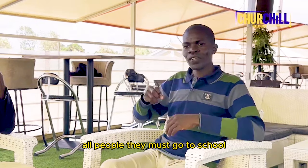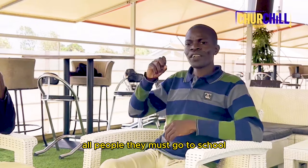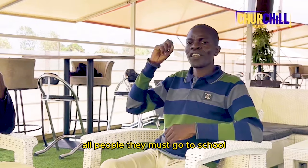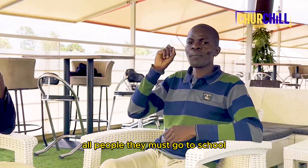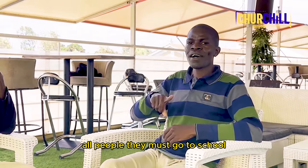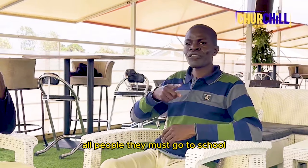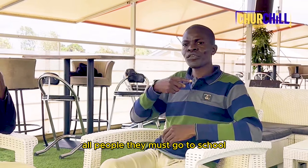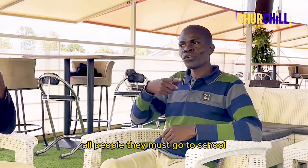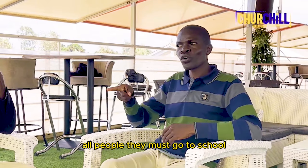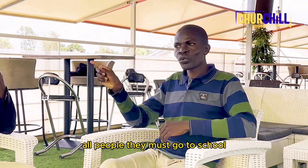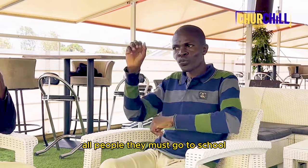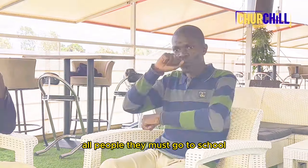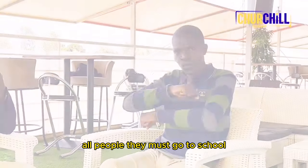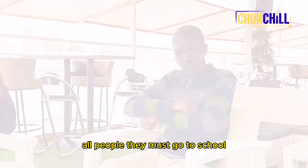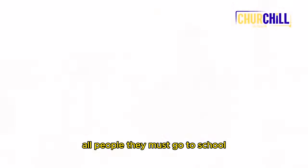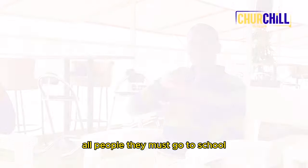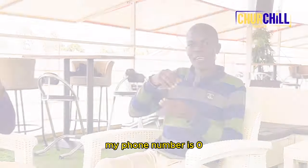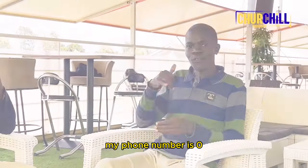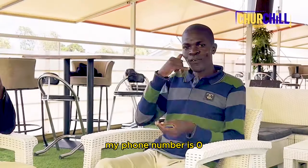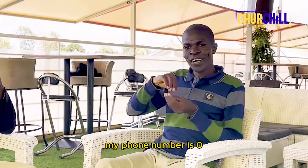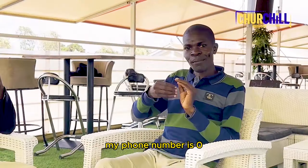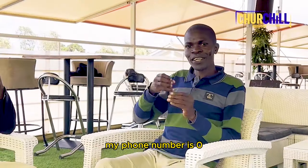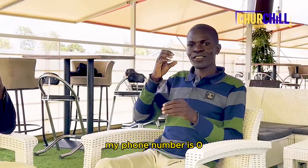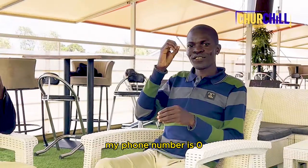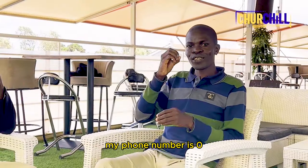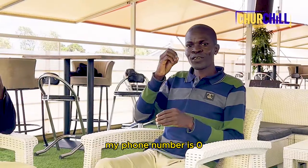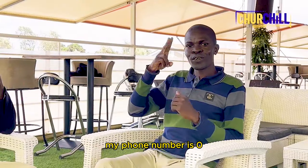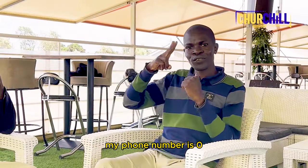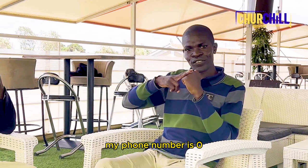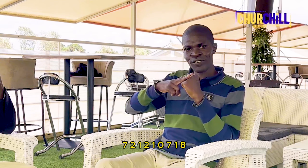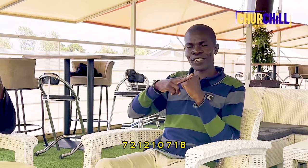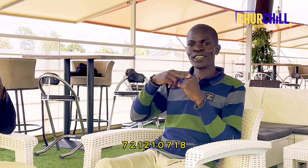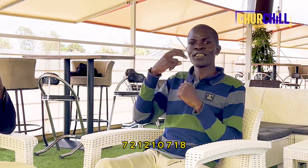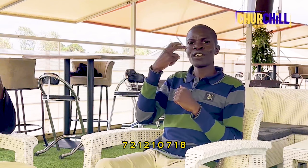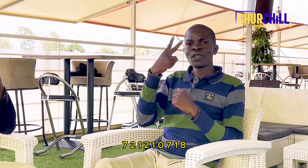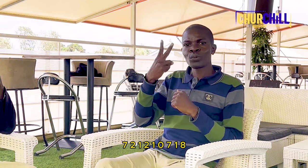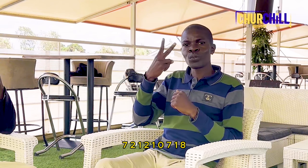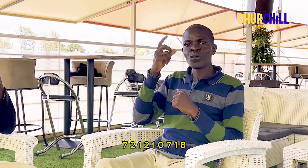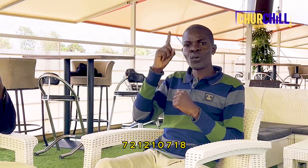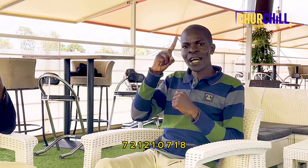they must go to school. My phone number is 0721